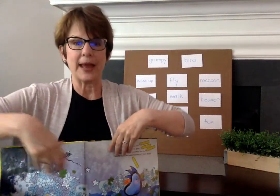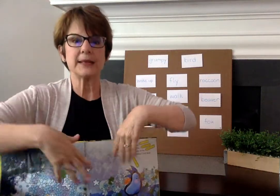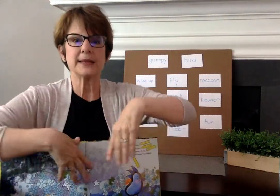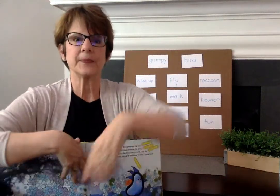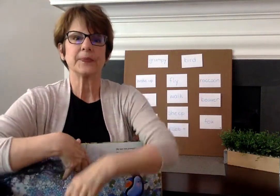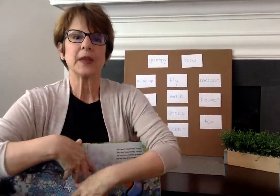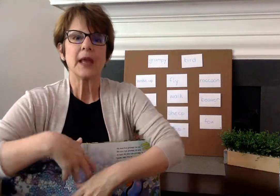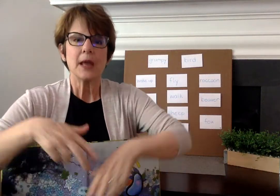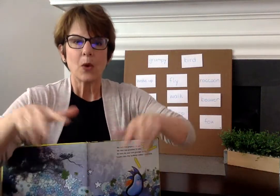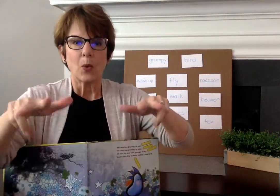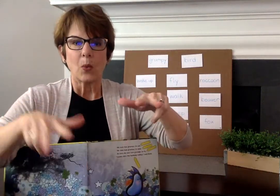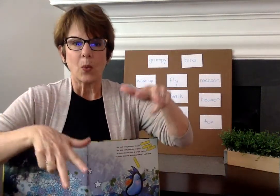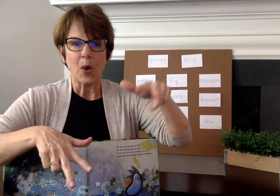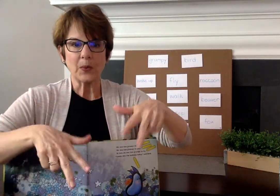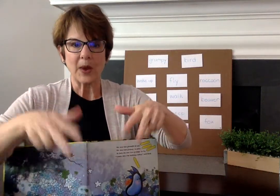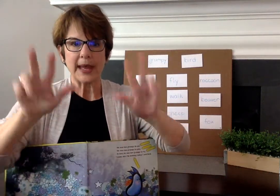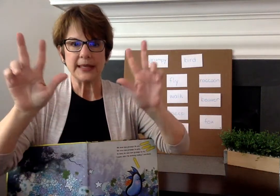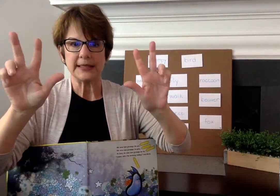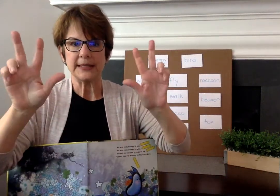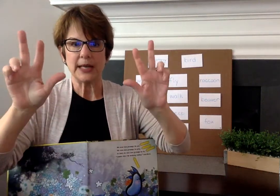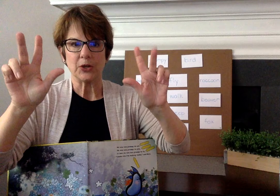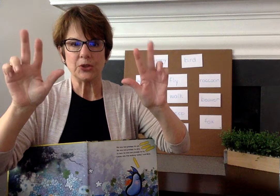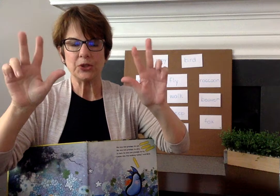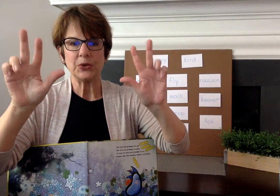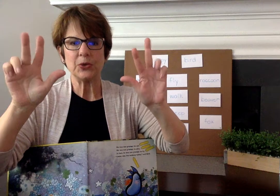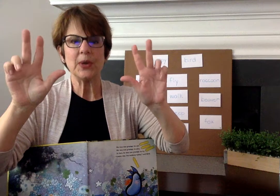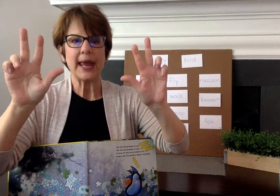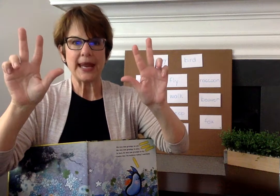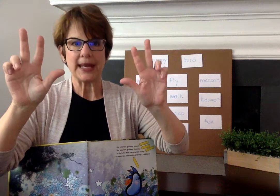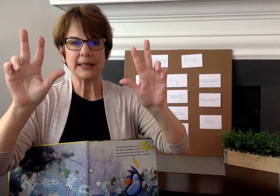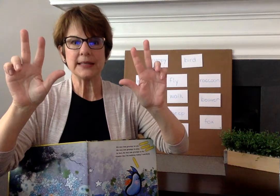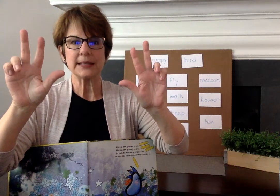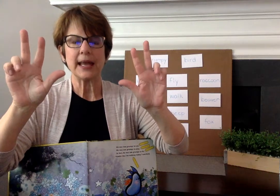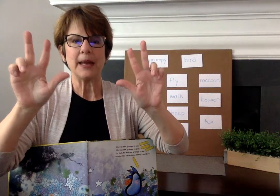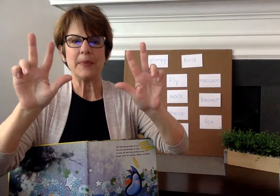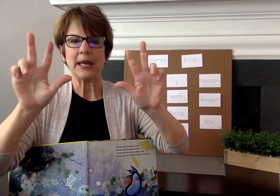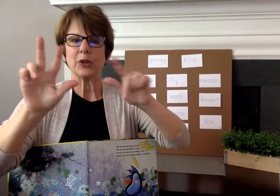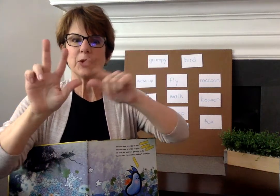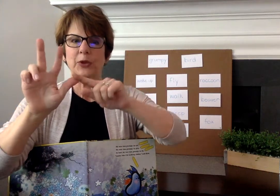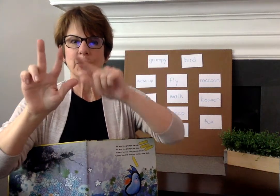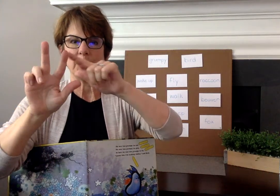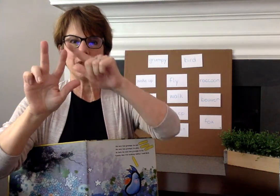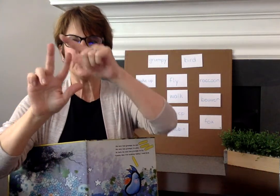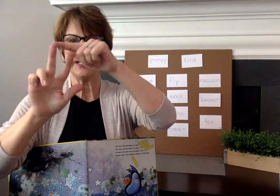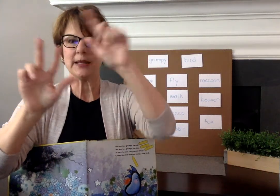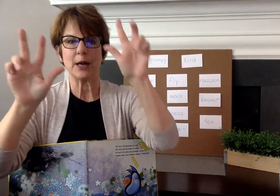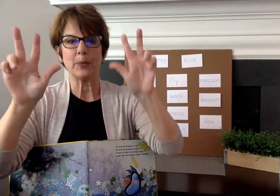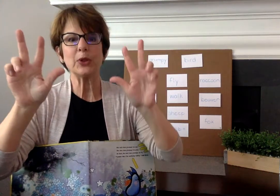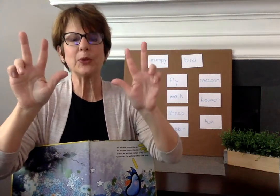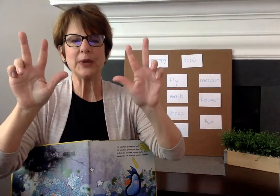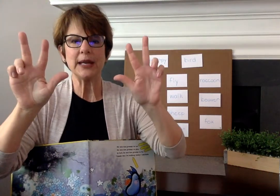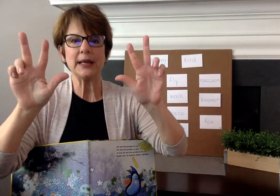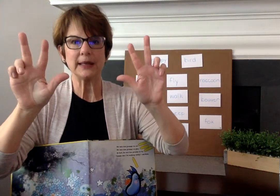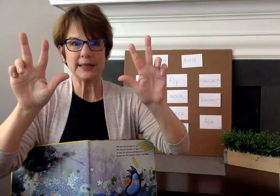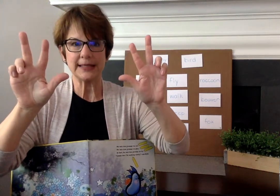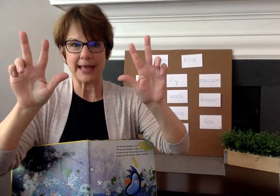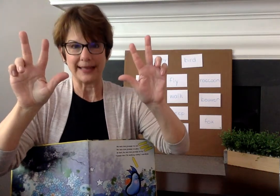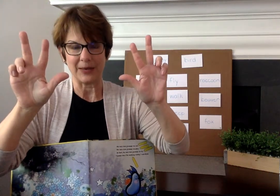ways. One way is to take your two hands and make the number 3 in sign